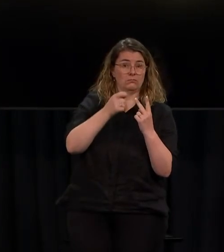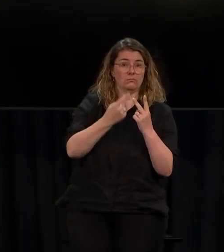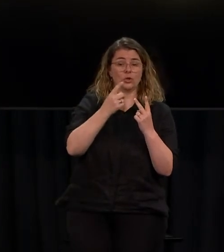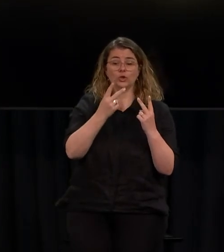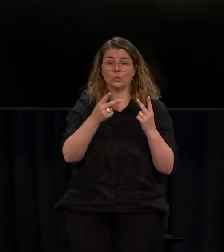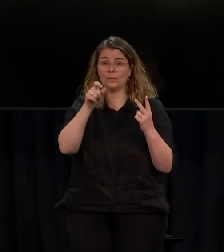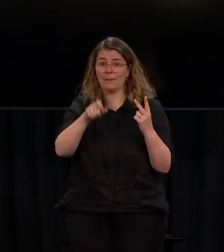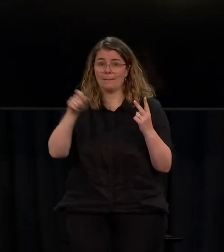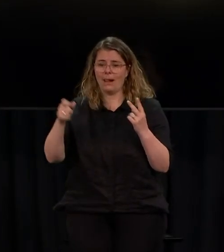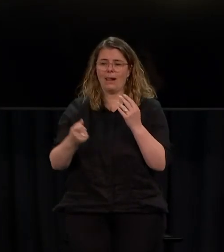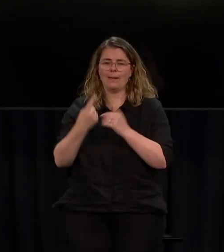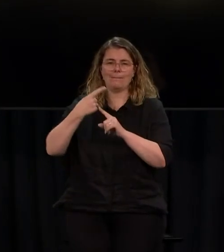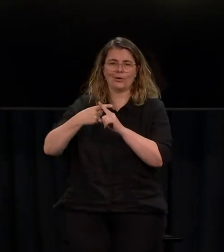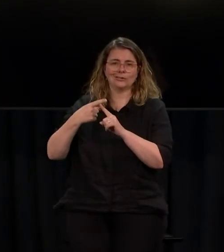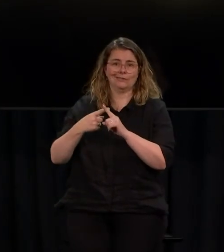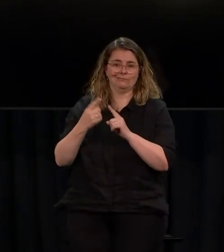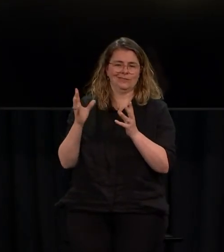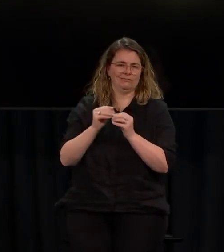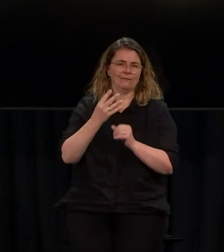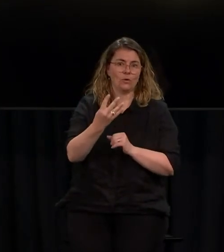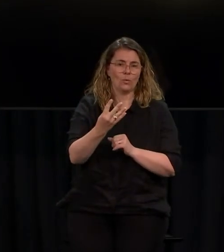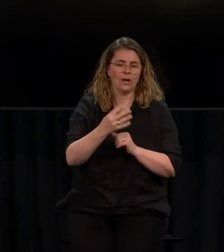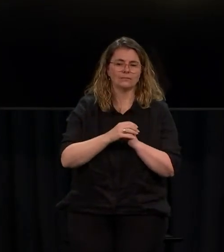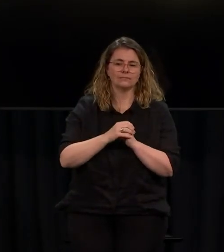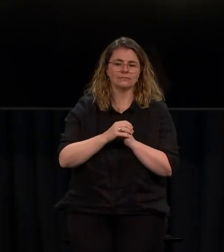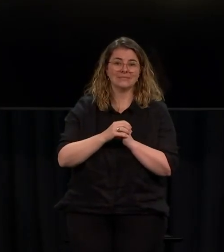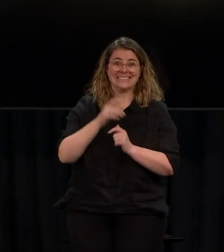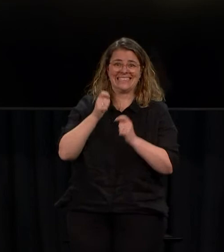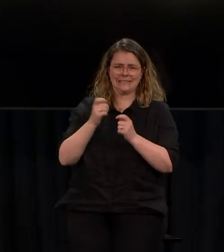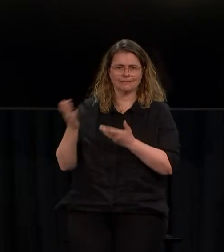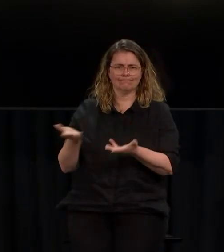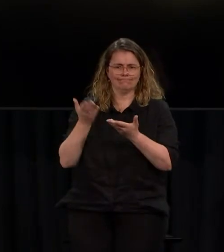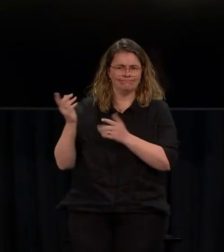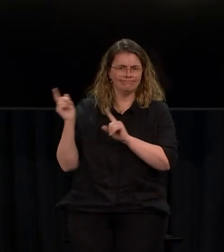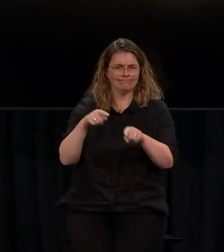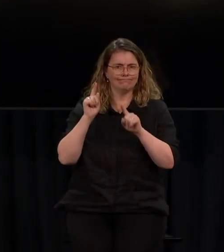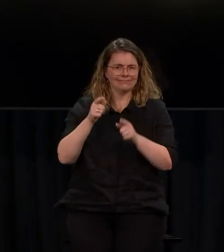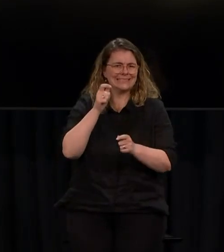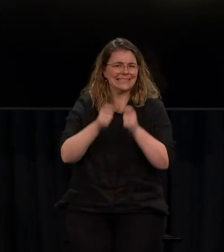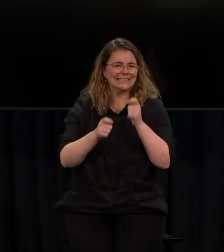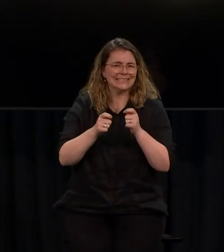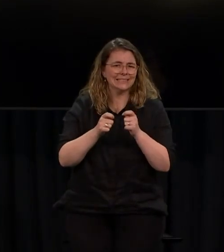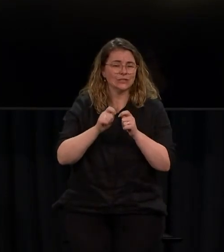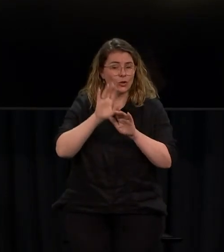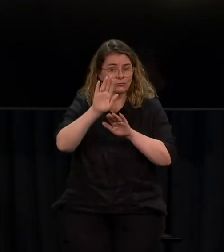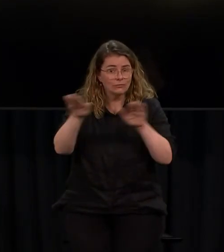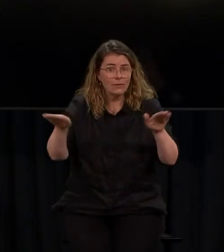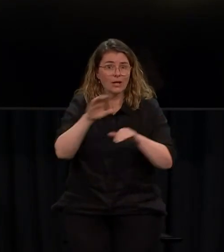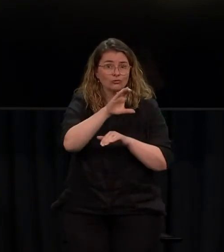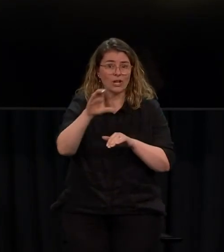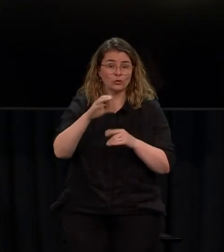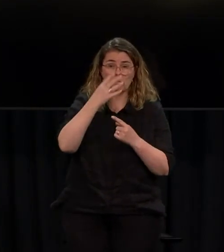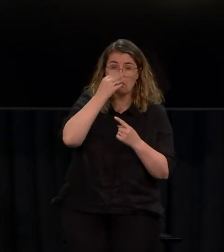cases returned positive. So we want to keep the testing up. So again, just emphasise anyone with